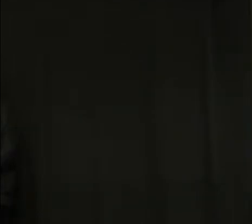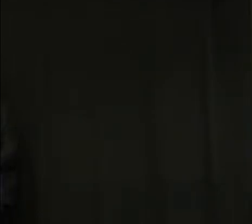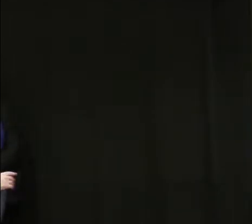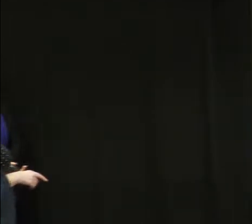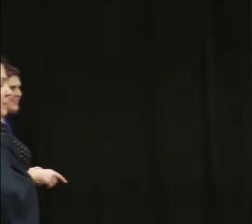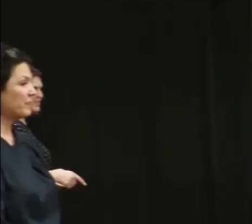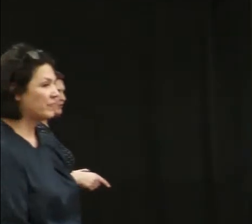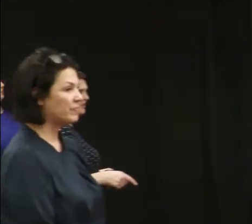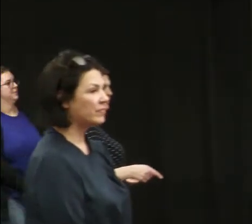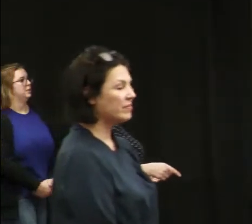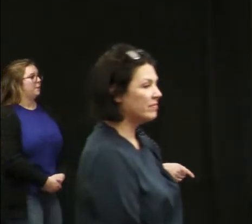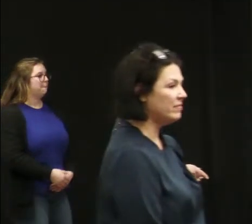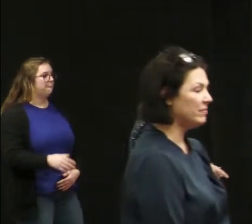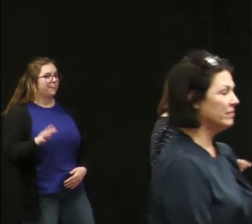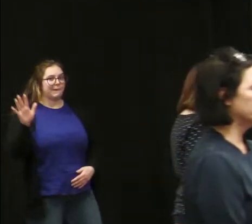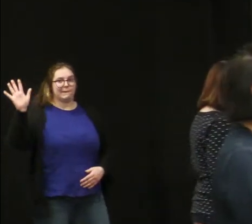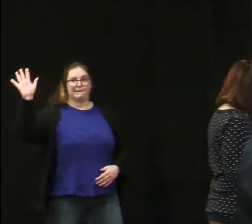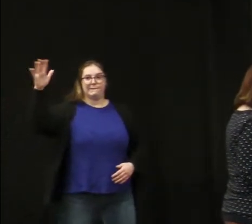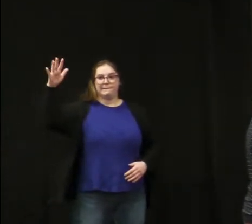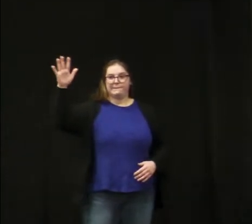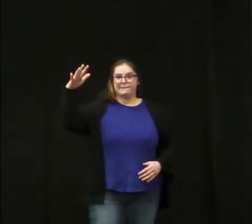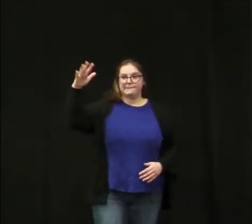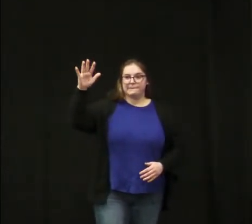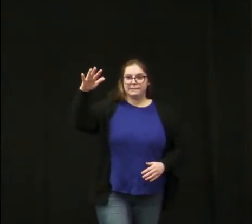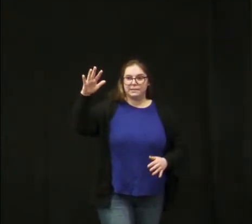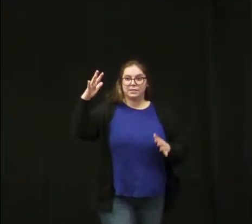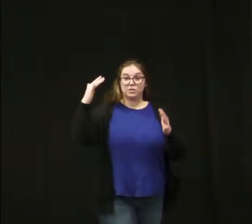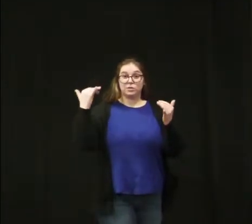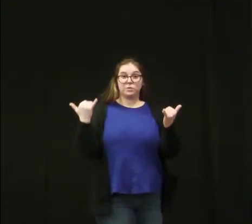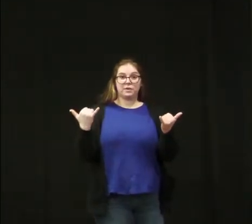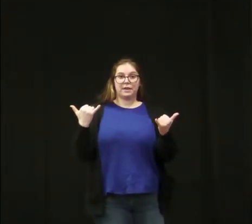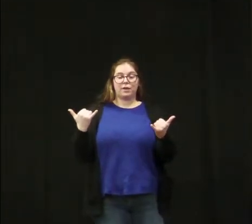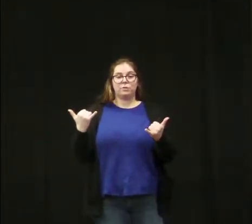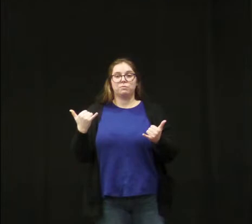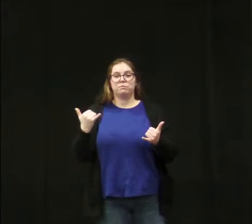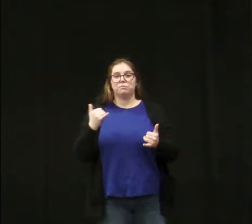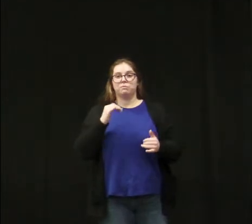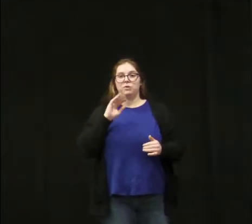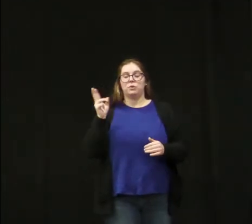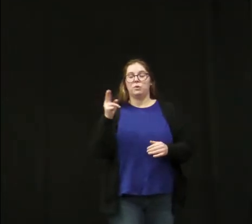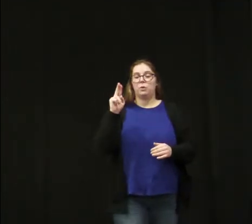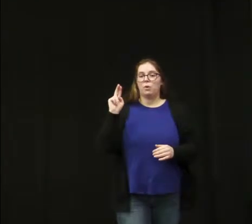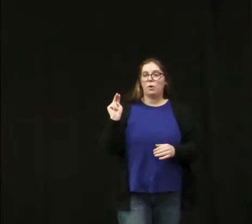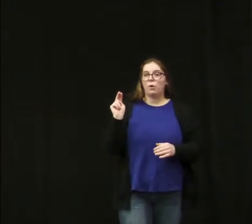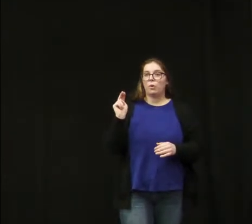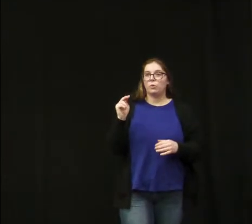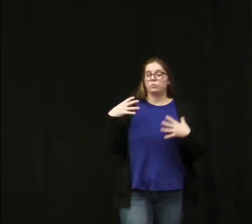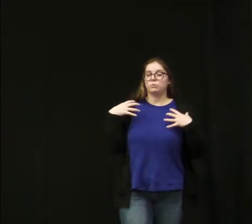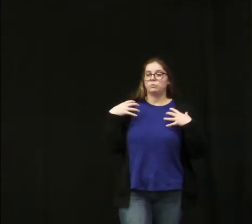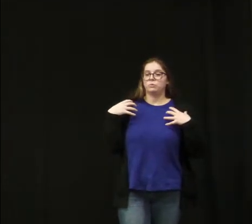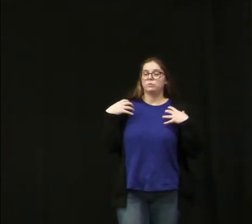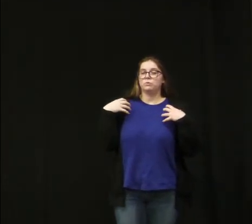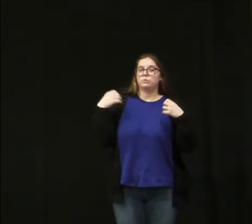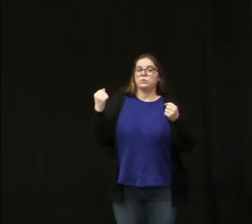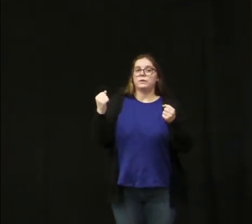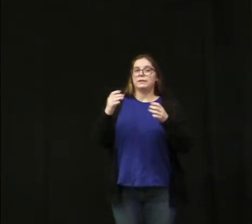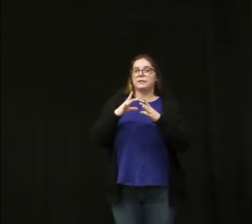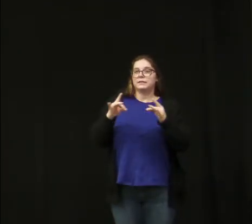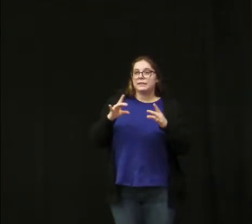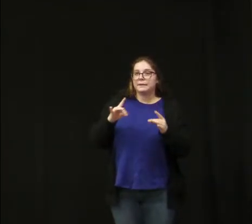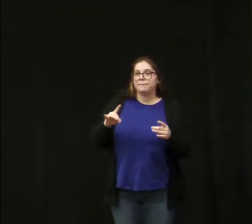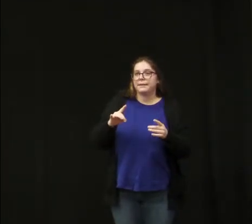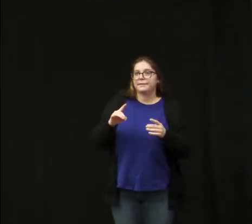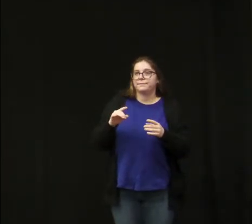So now what you're going to do is you're going to write your own strength statement based on the things that you've identified